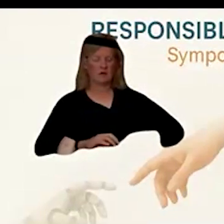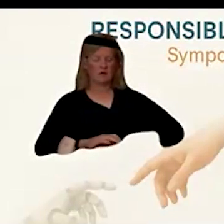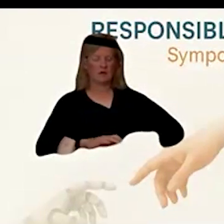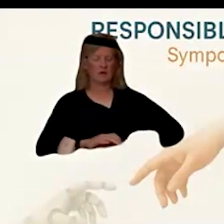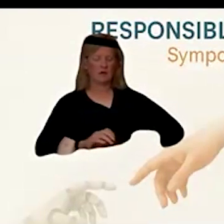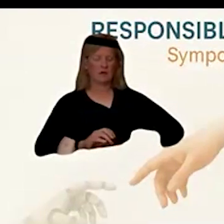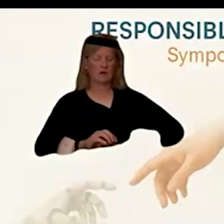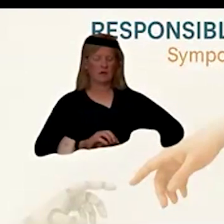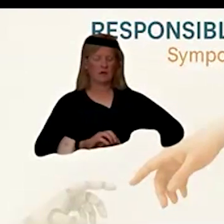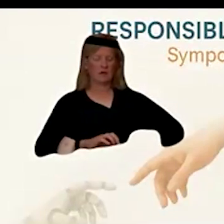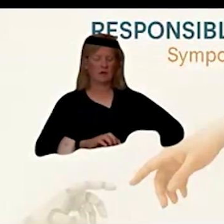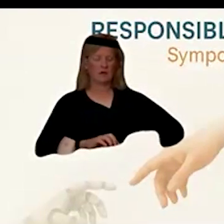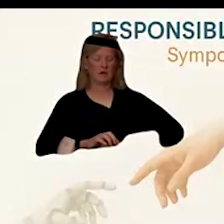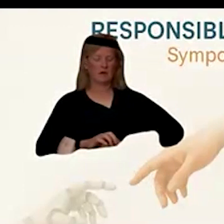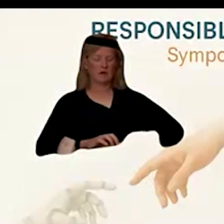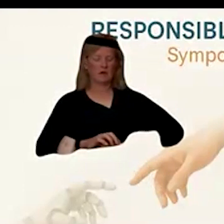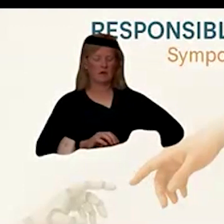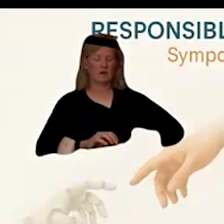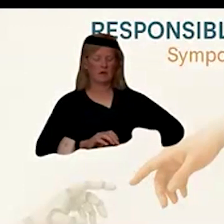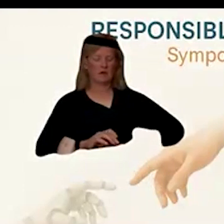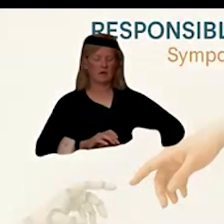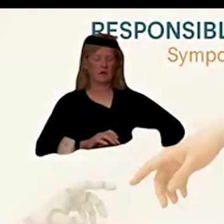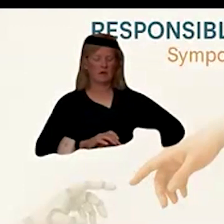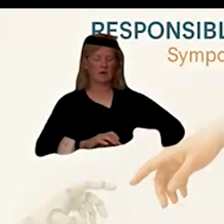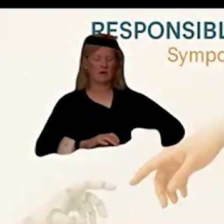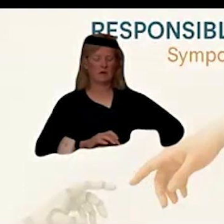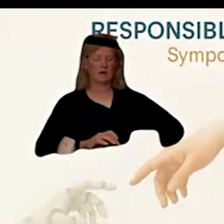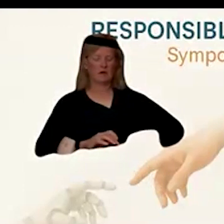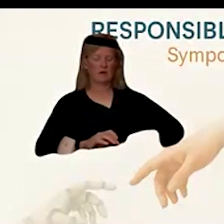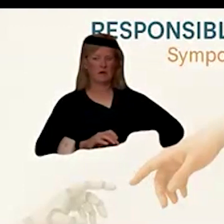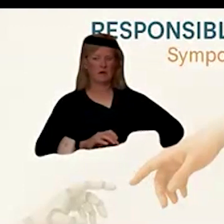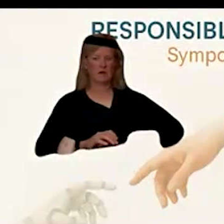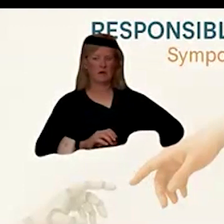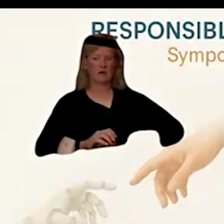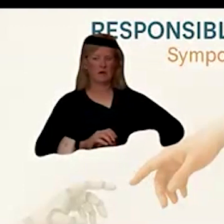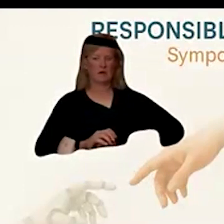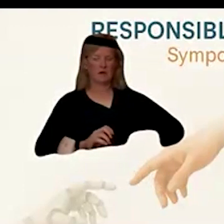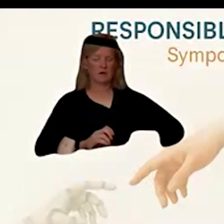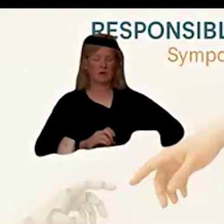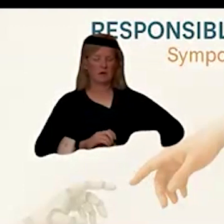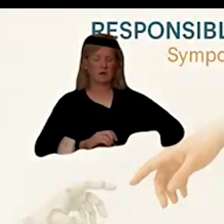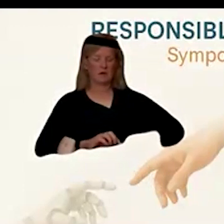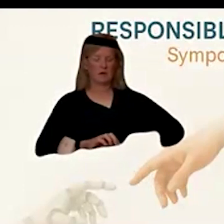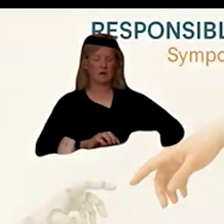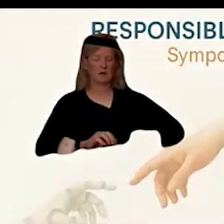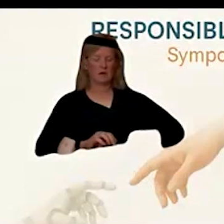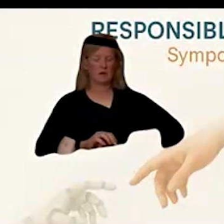unpaid volunteer labor that we're all doing around data, conditions of paid labor on data. This can be framed as a